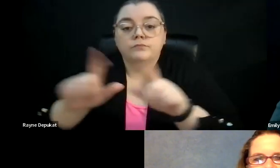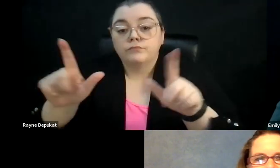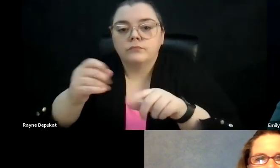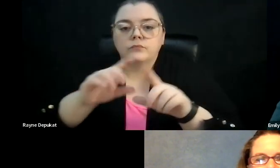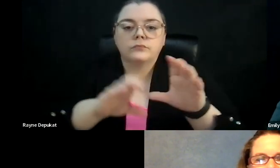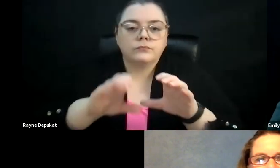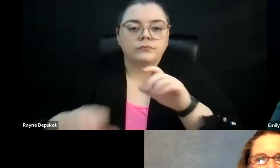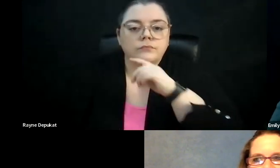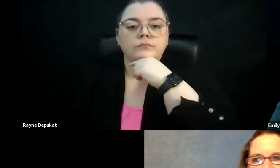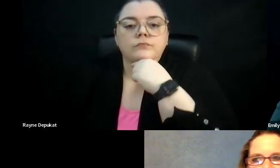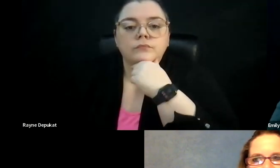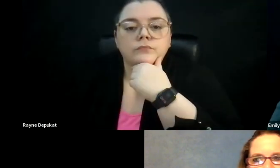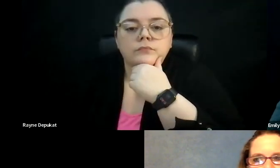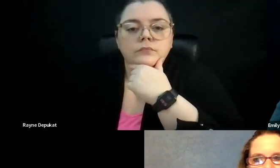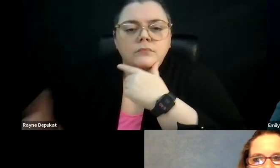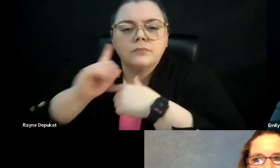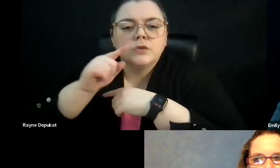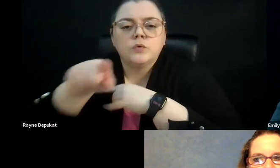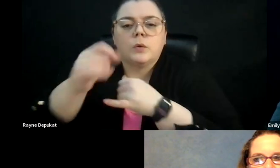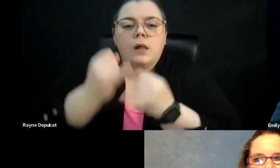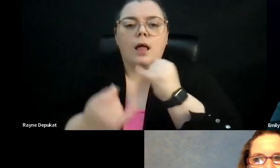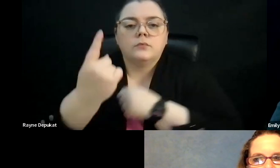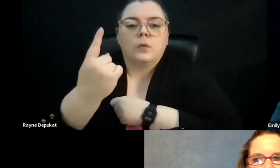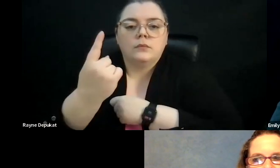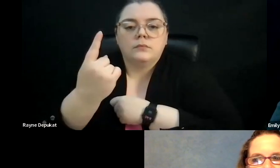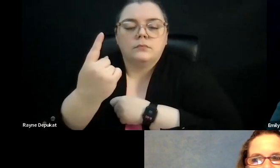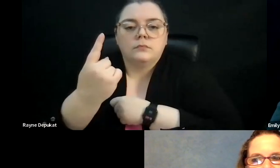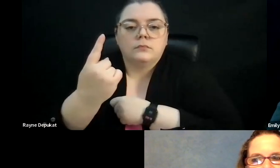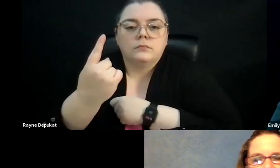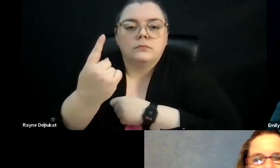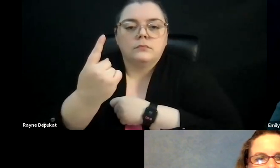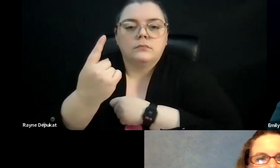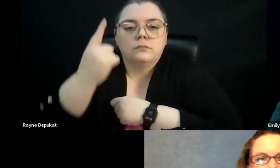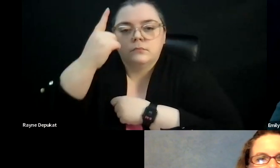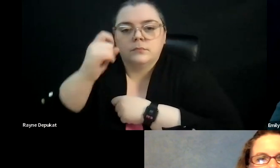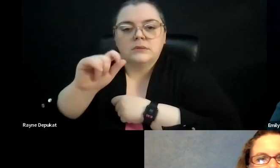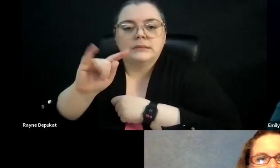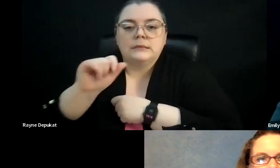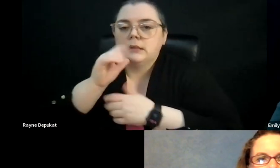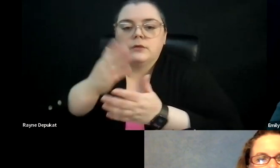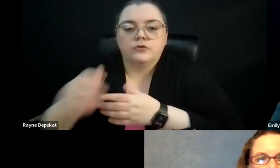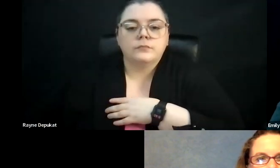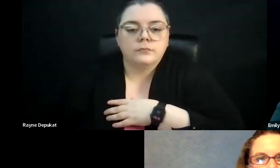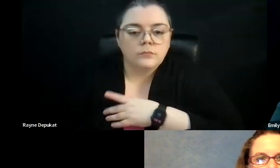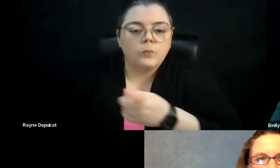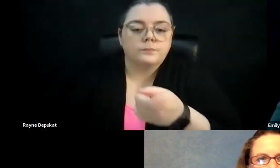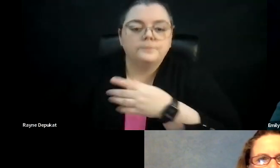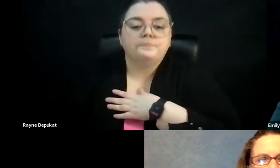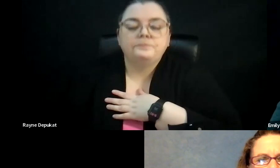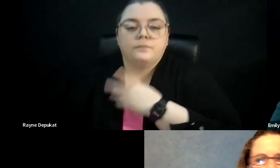Don't know if you're available to come on screen or send me something in the chat. I think you're the last committee member for this evening because Tina